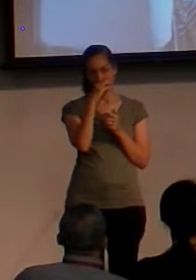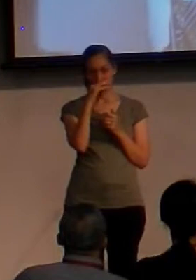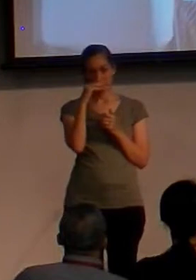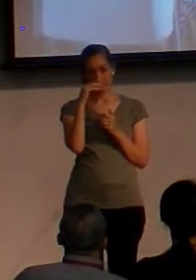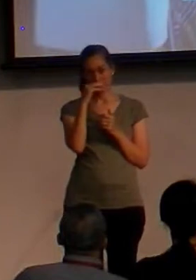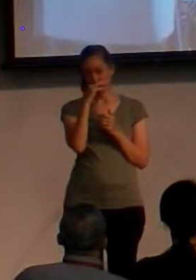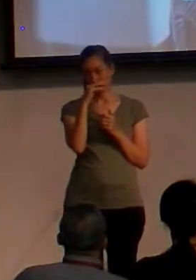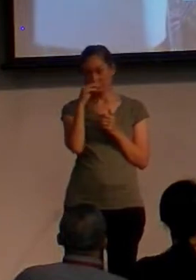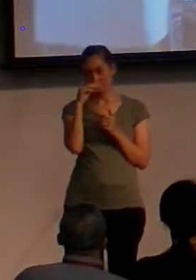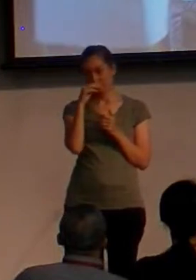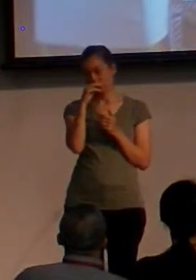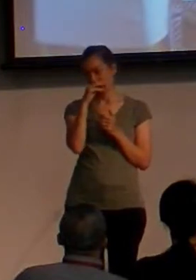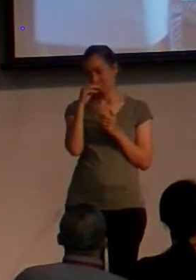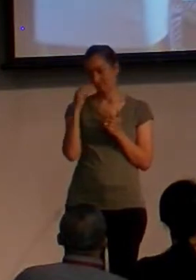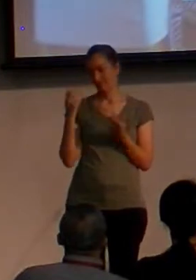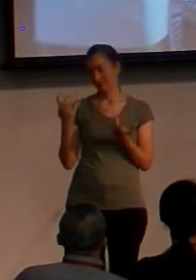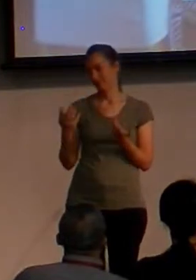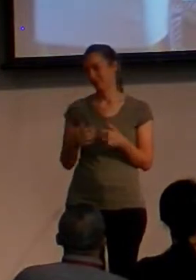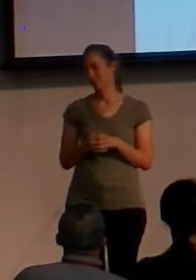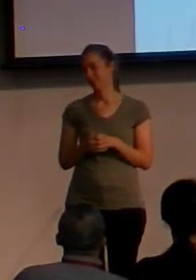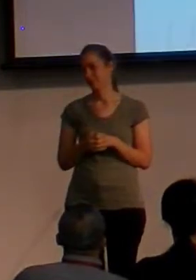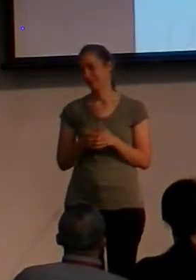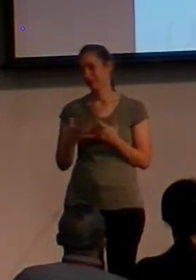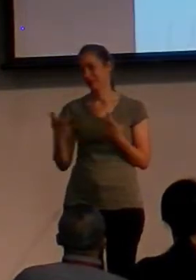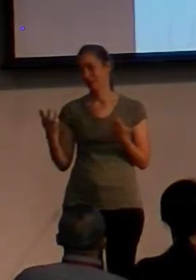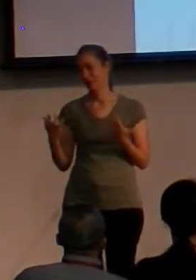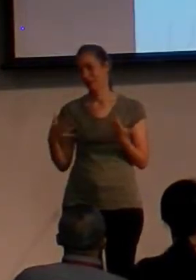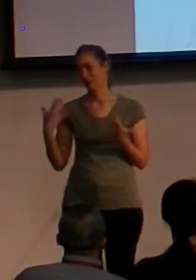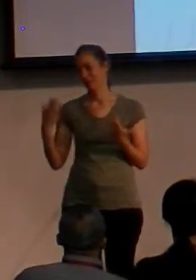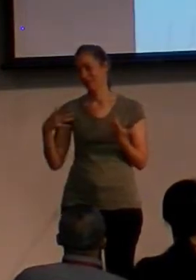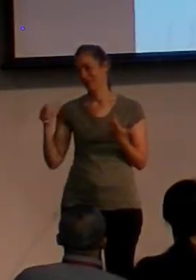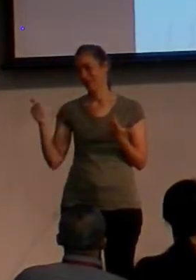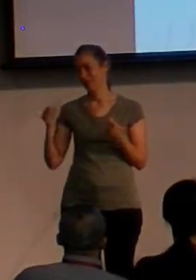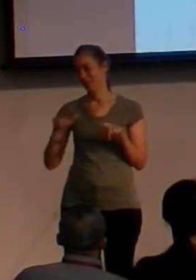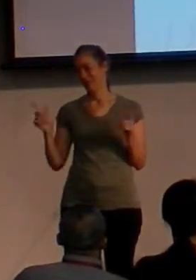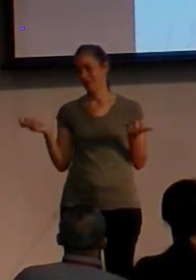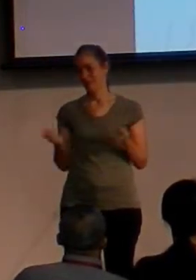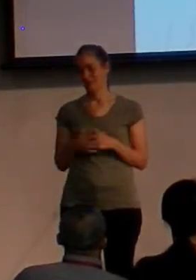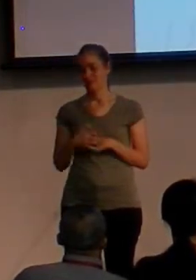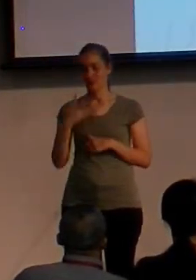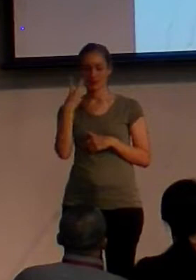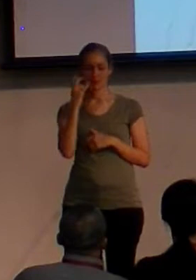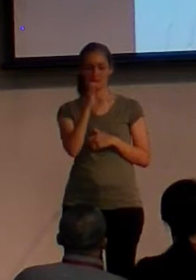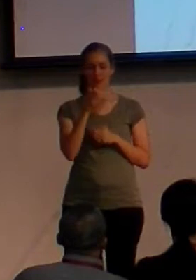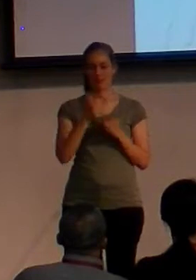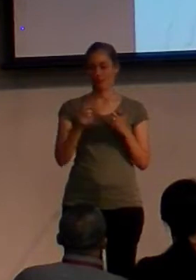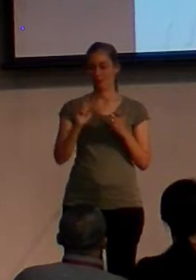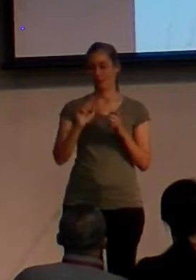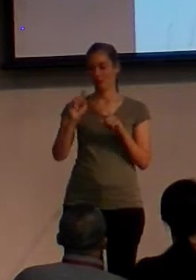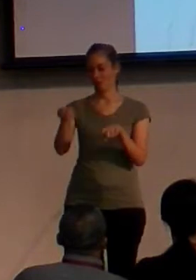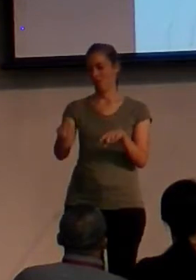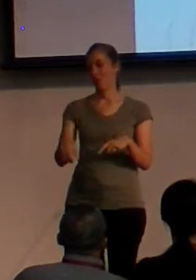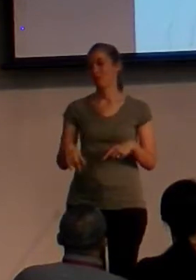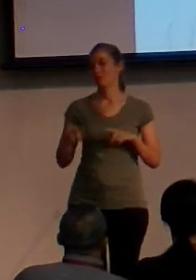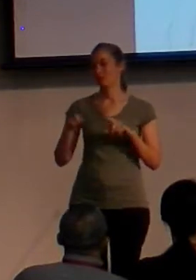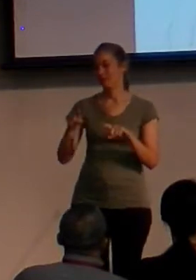without any interference. And so you get this everywhere you go. Went to several